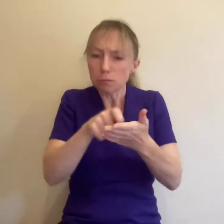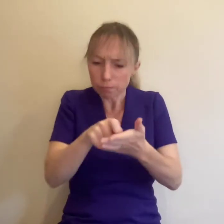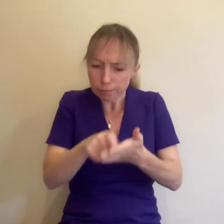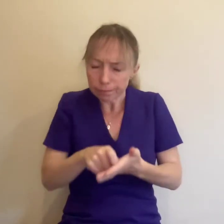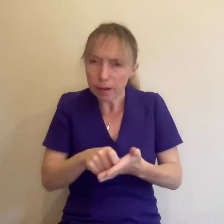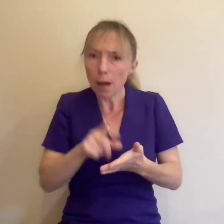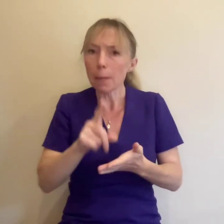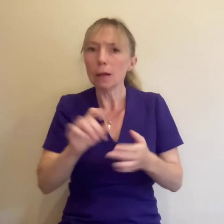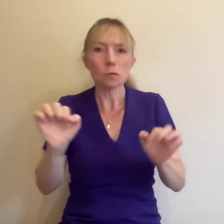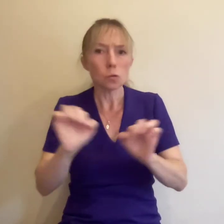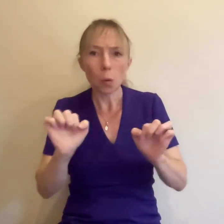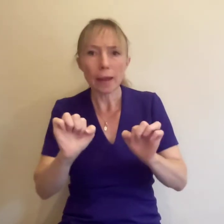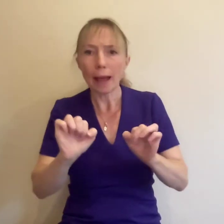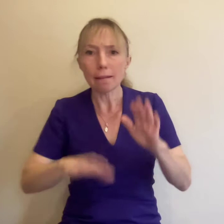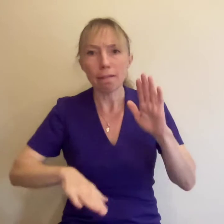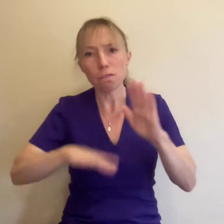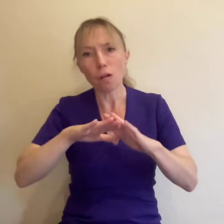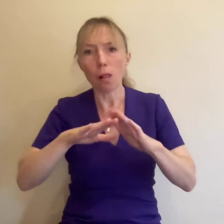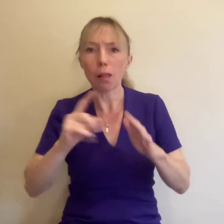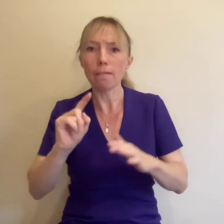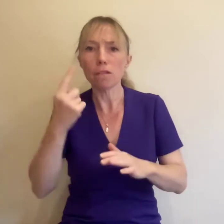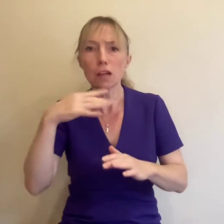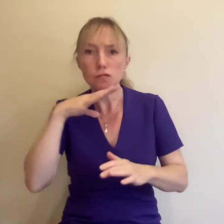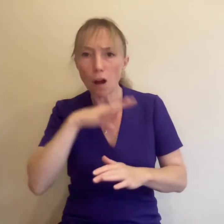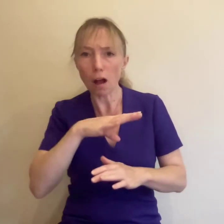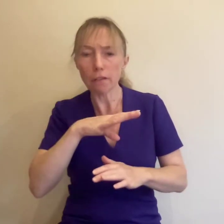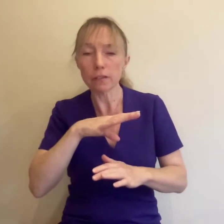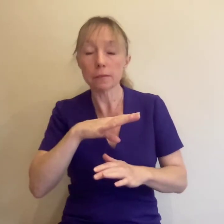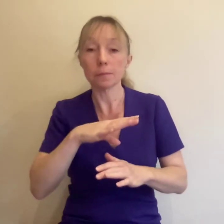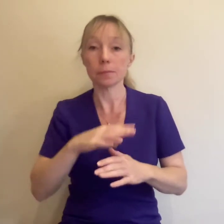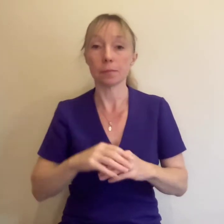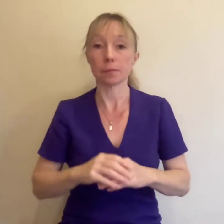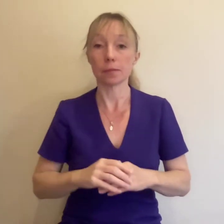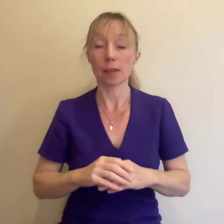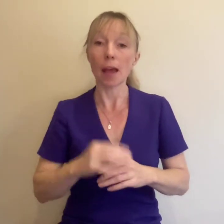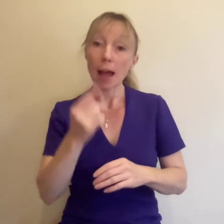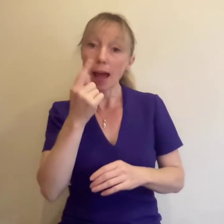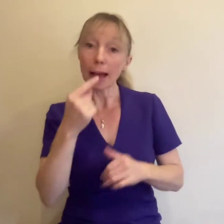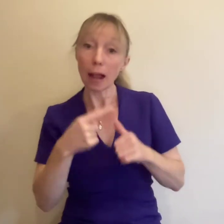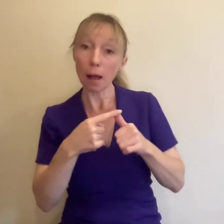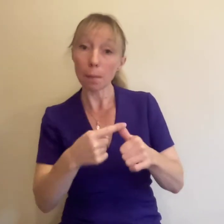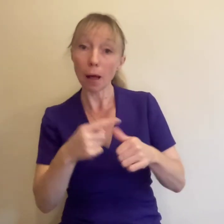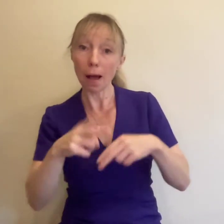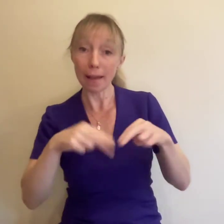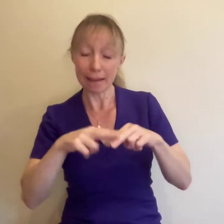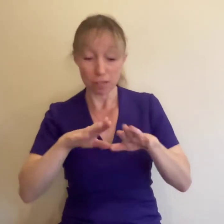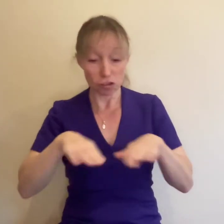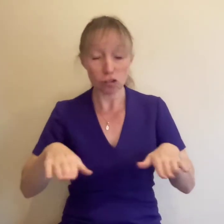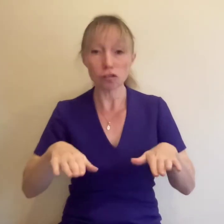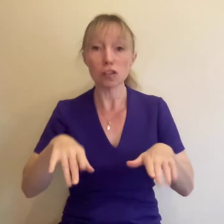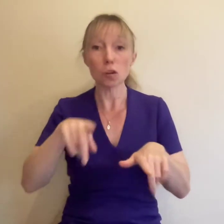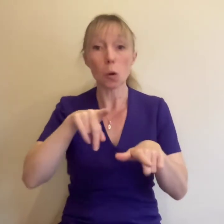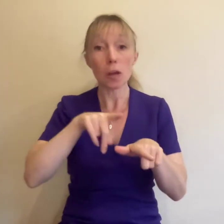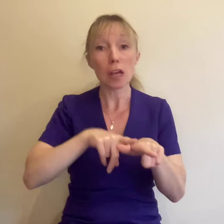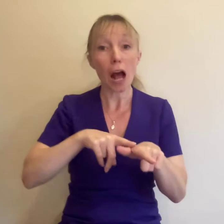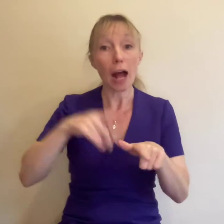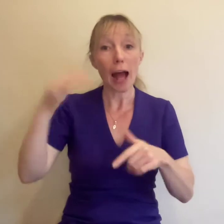draft. Can I apply if I'm a children's or YA writer or poet who has a new writing project that